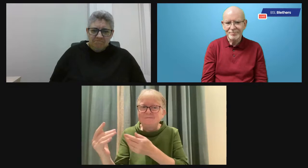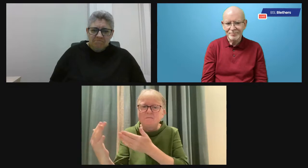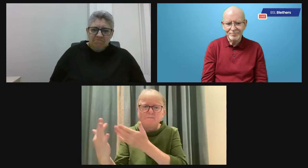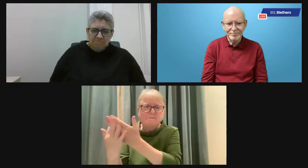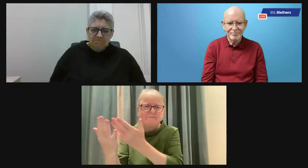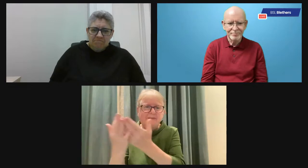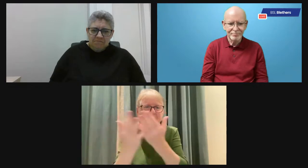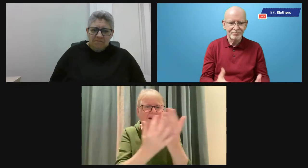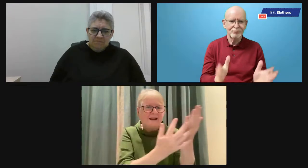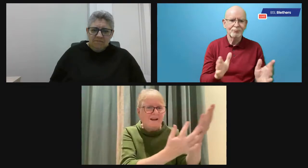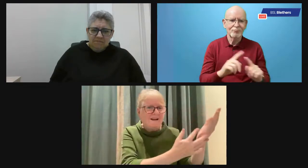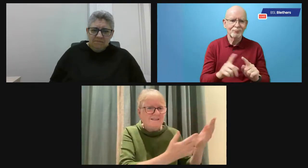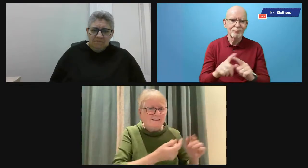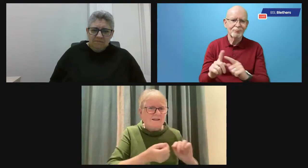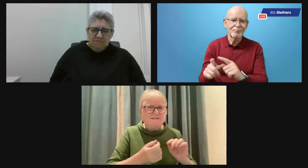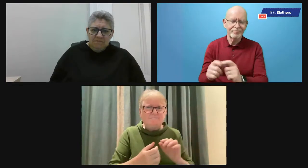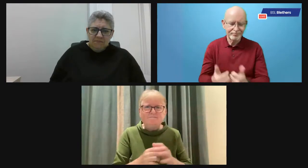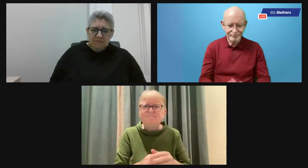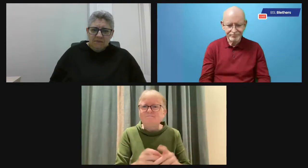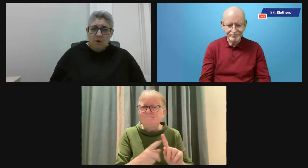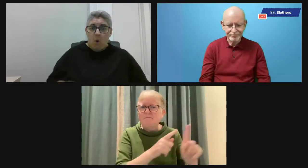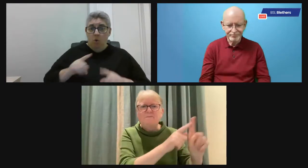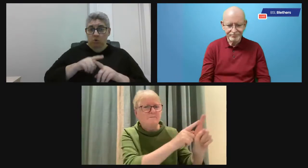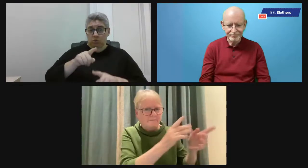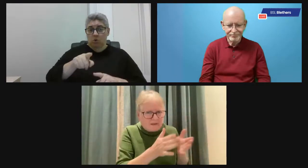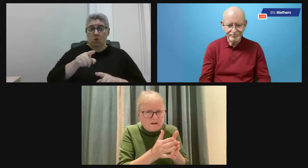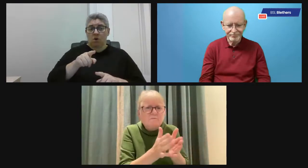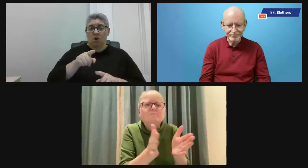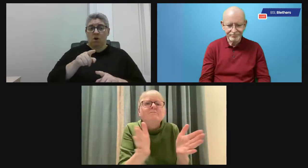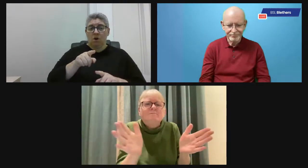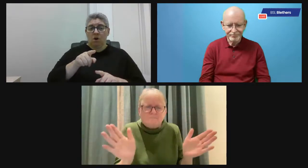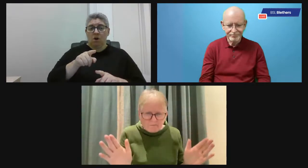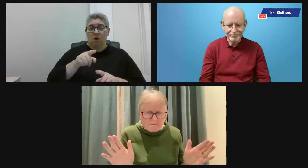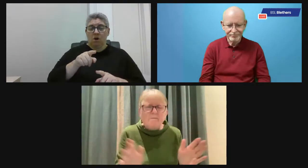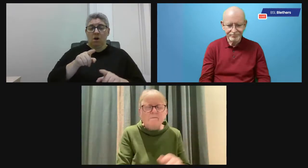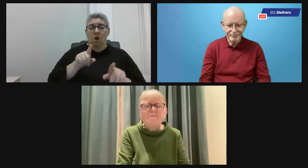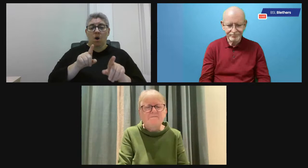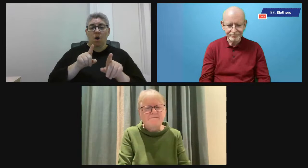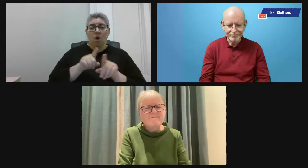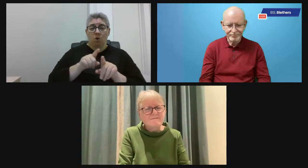It really took people's attention because suddenly, they had access,